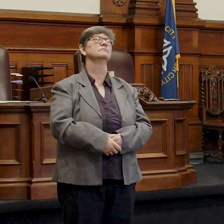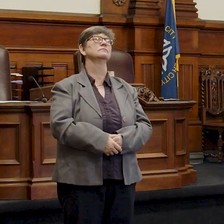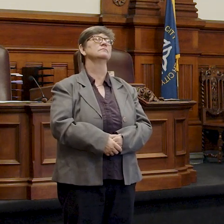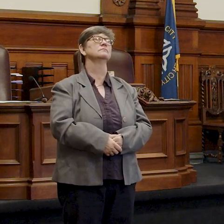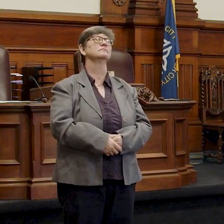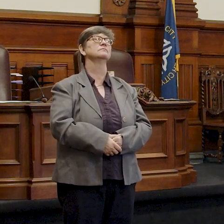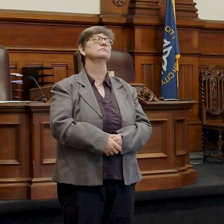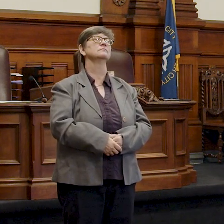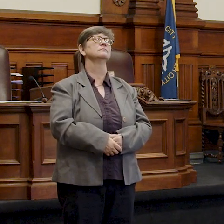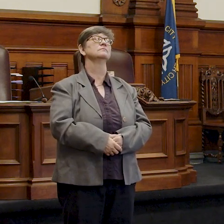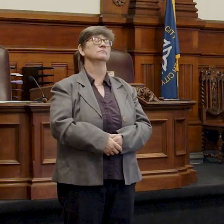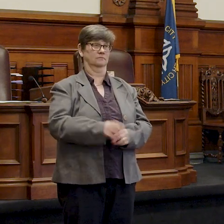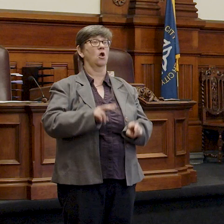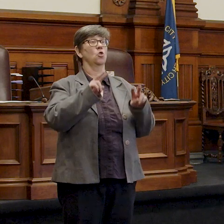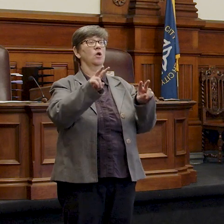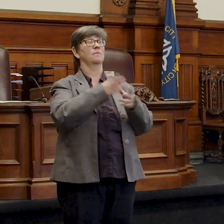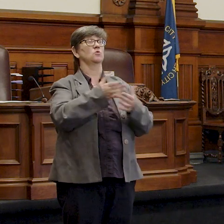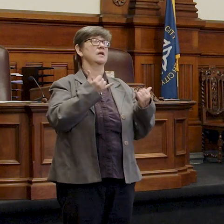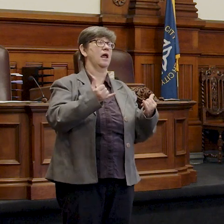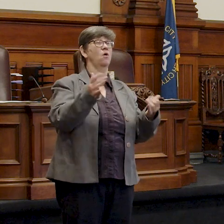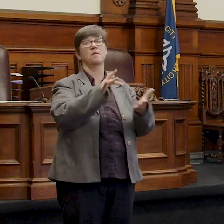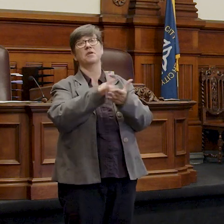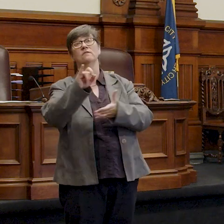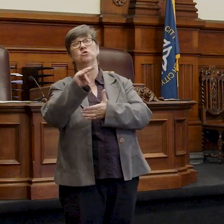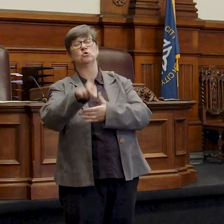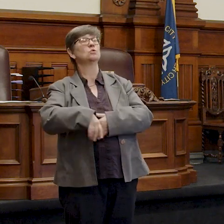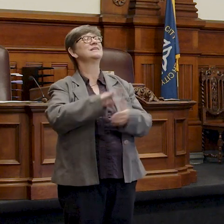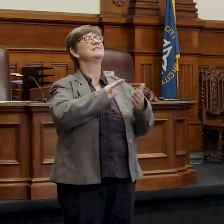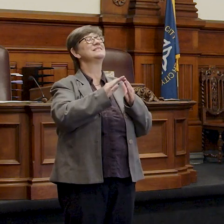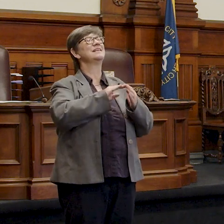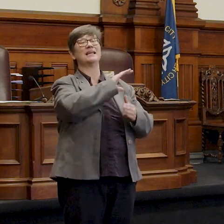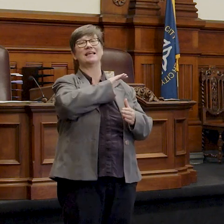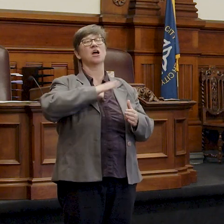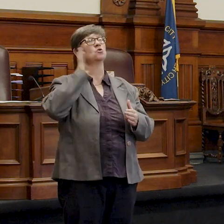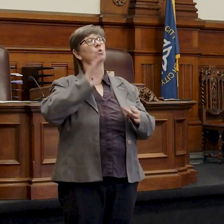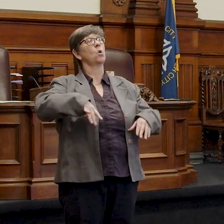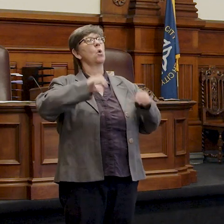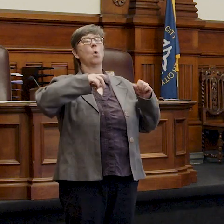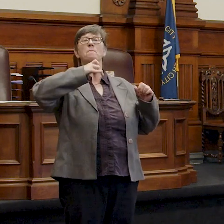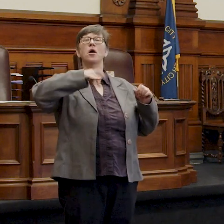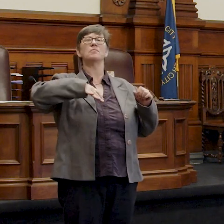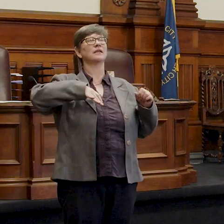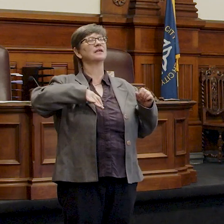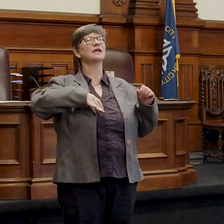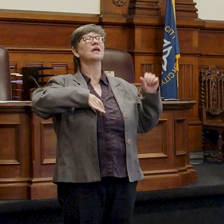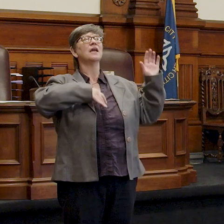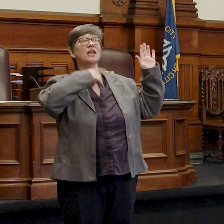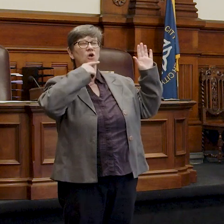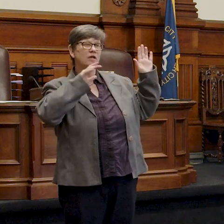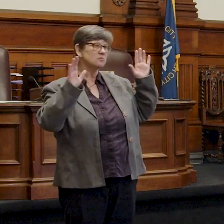Looking ahead, between now and the middle of June, City Council will hold public hearings on the proposed budget on May